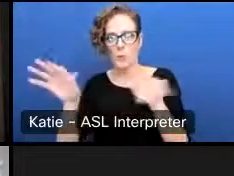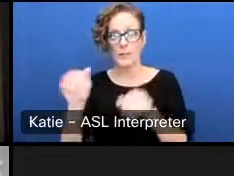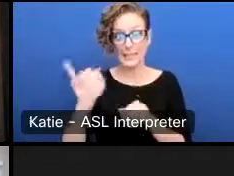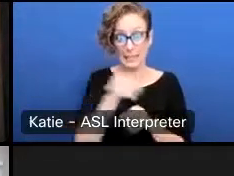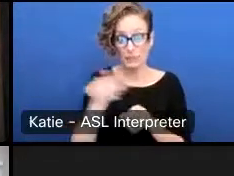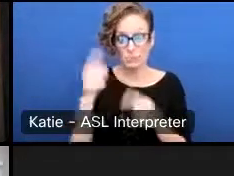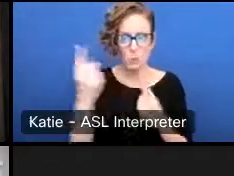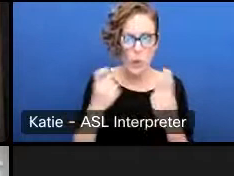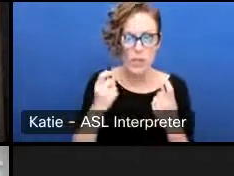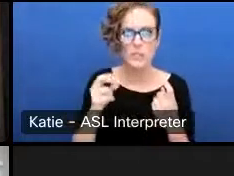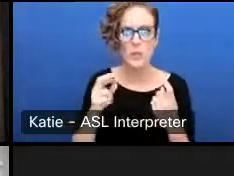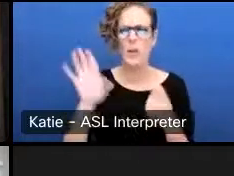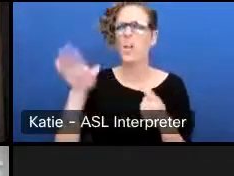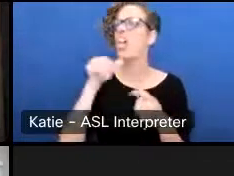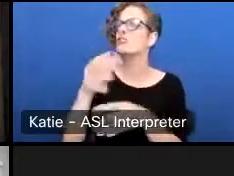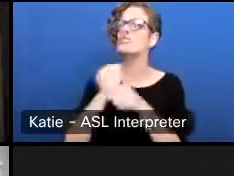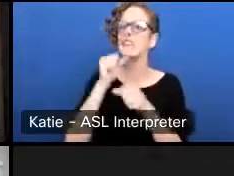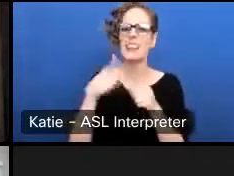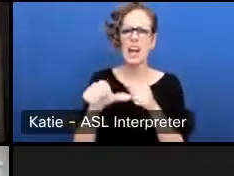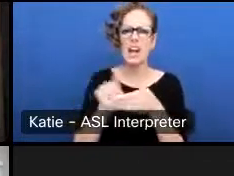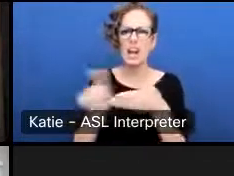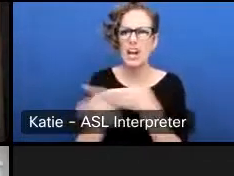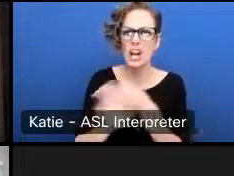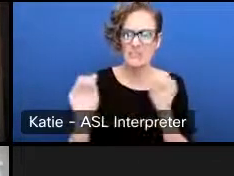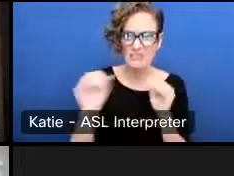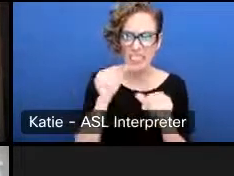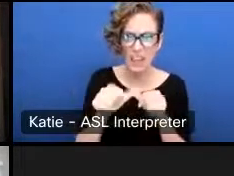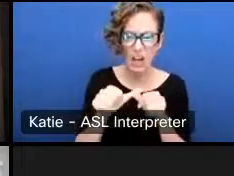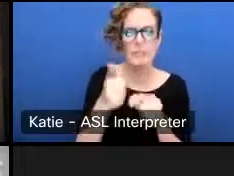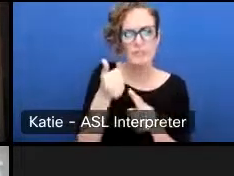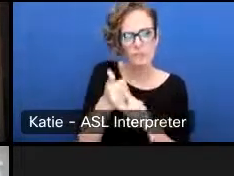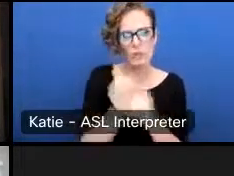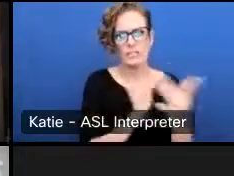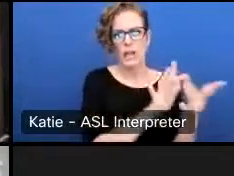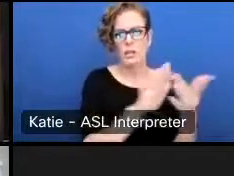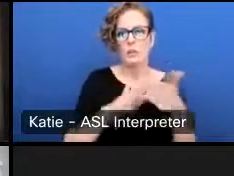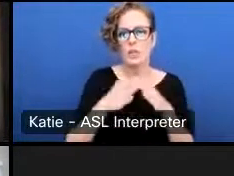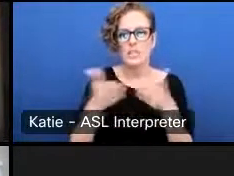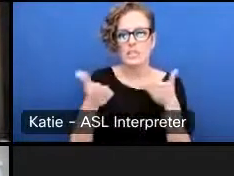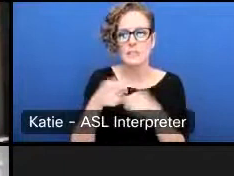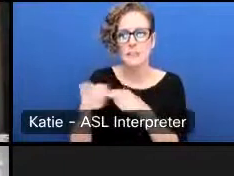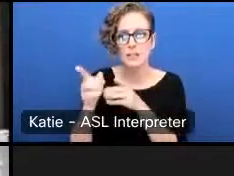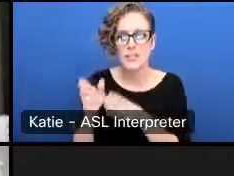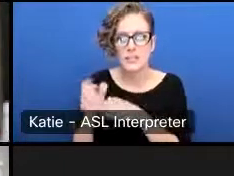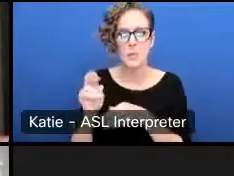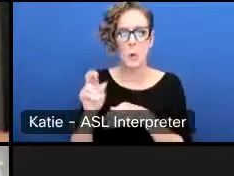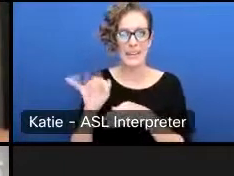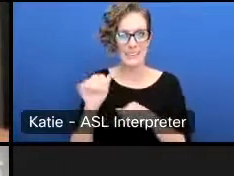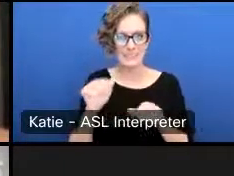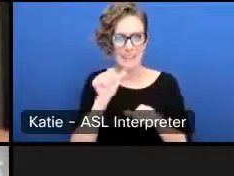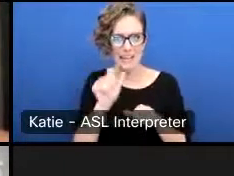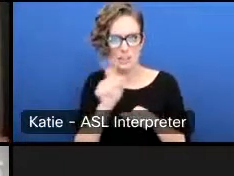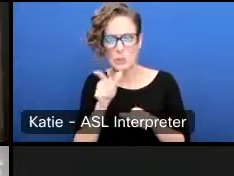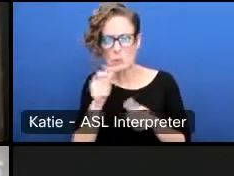or you don't receive a letter by early next week, you can reach out to your community services specialist. Or if you're not sure who your community